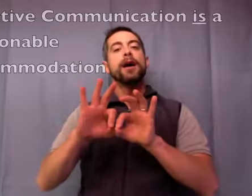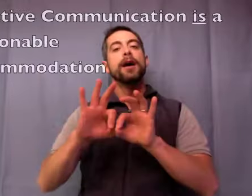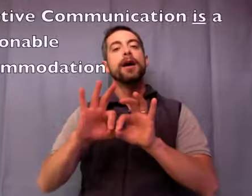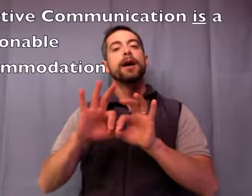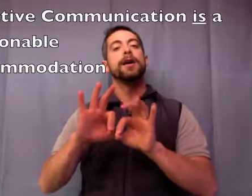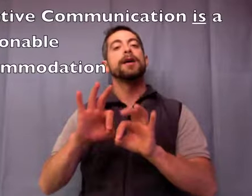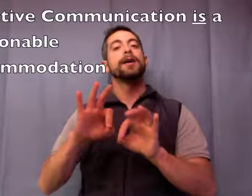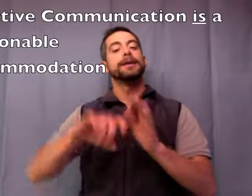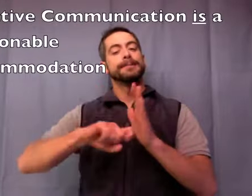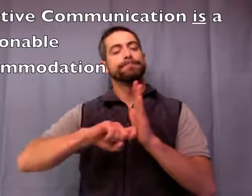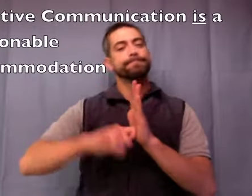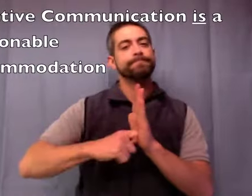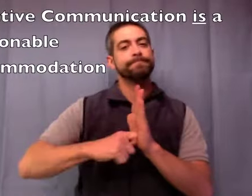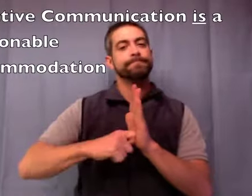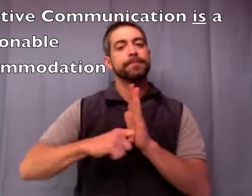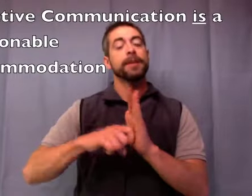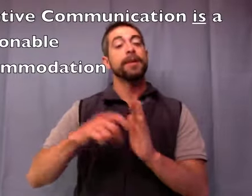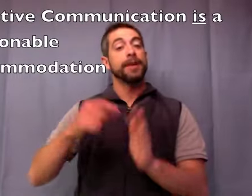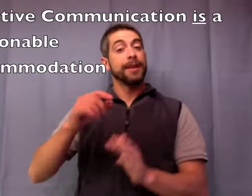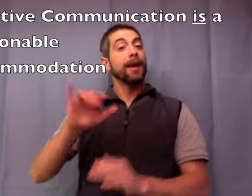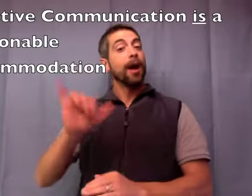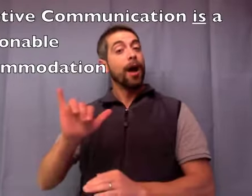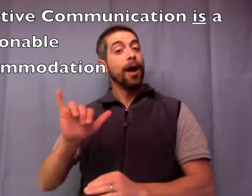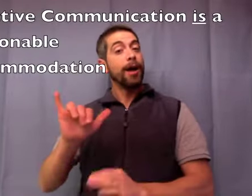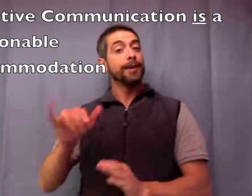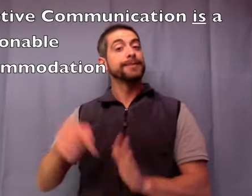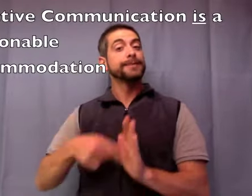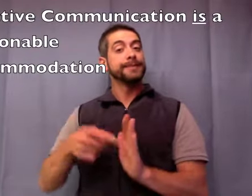required reasonable accommodation that needs to be considered,